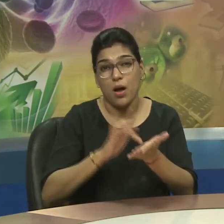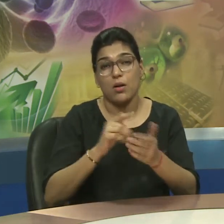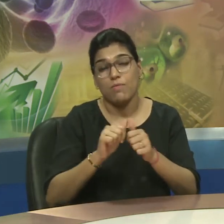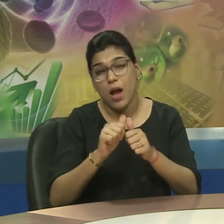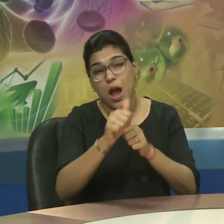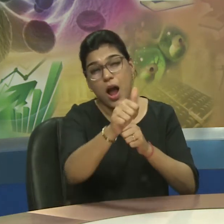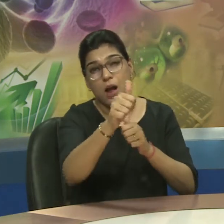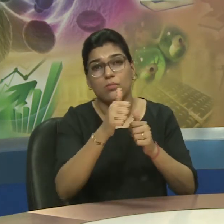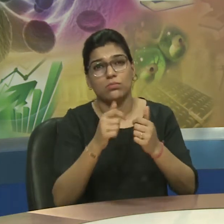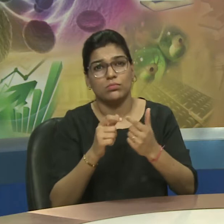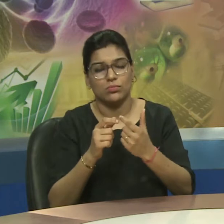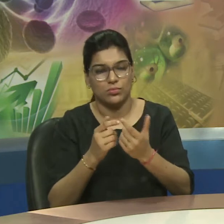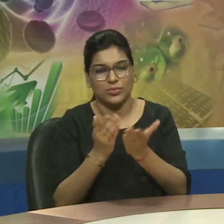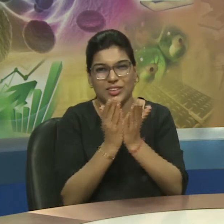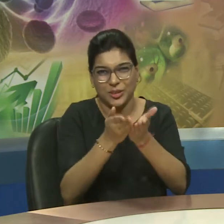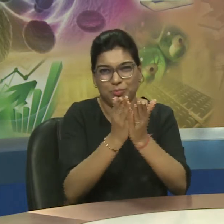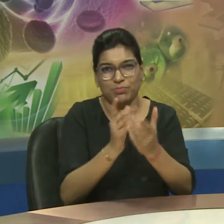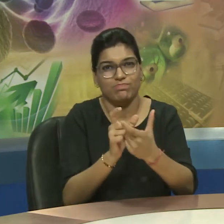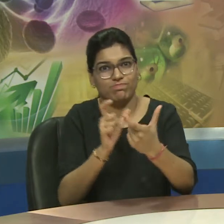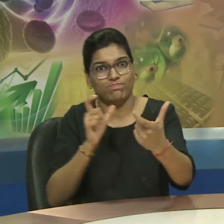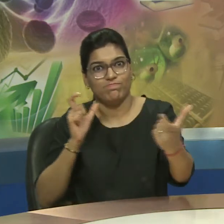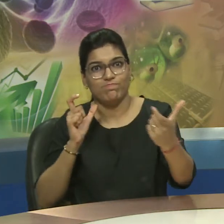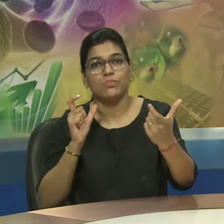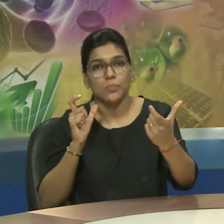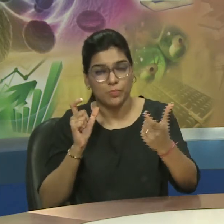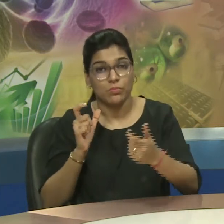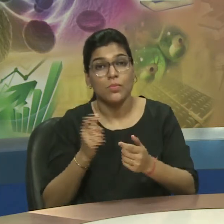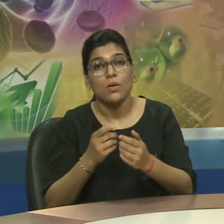The second one is voyage policy.